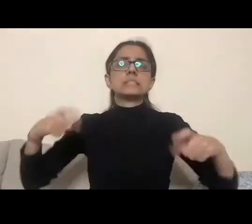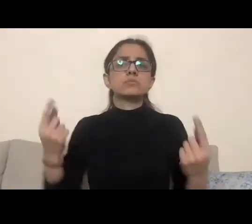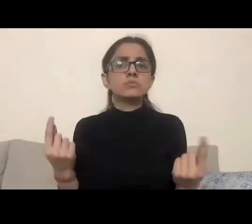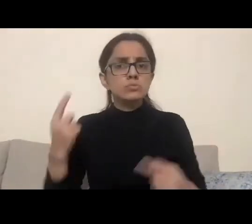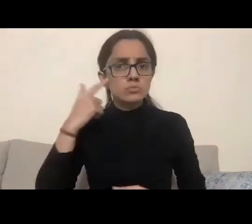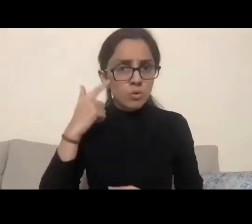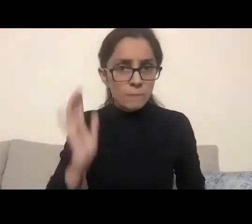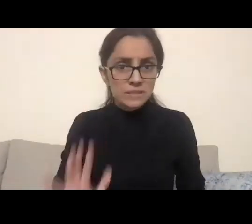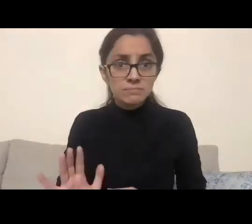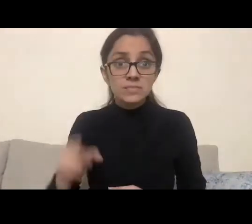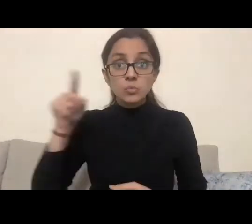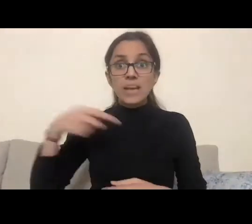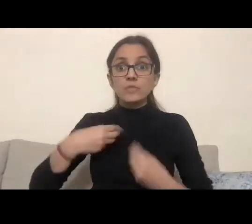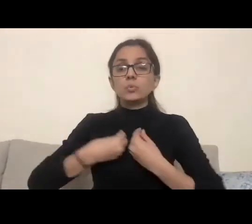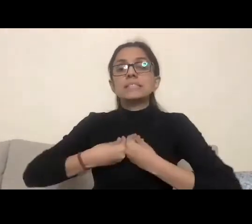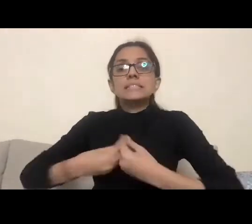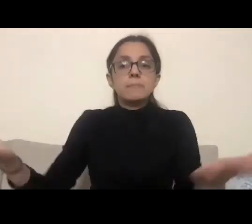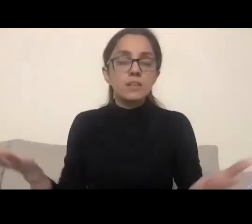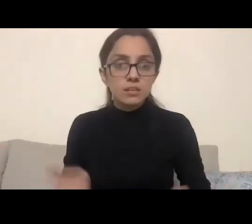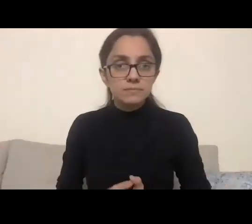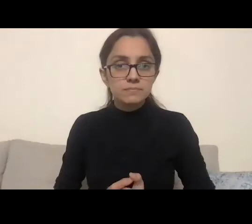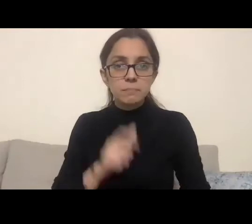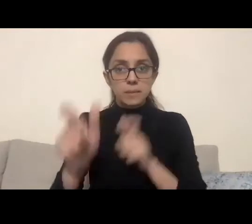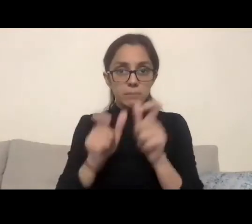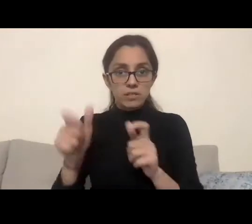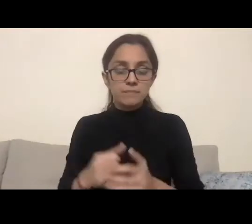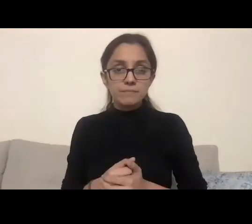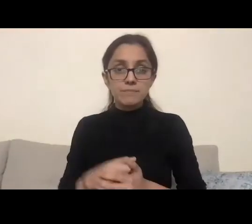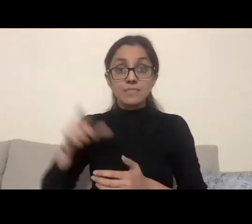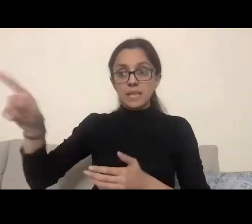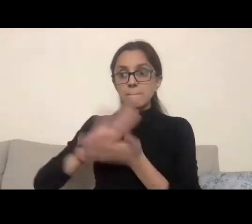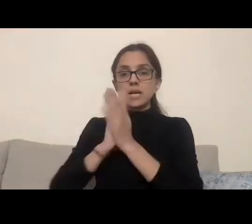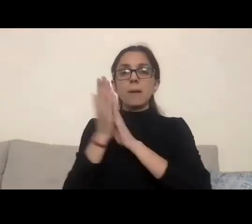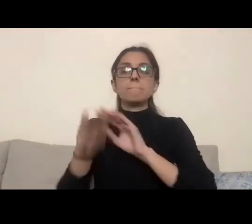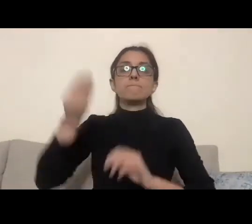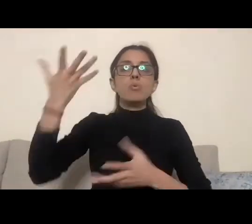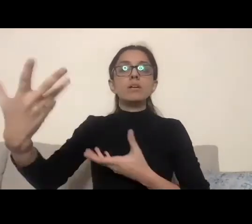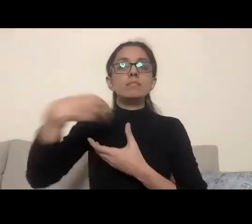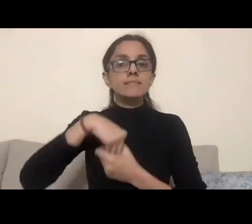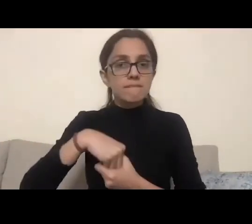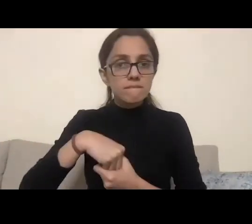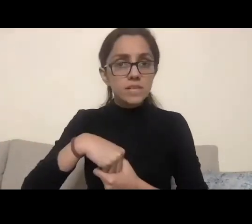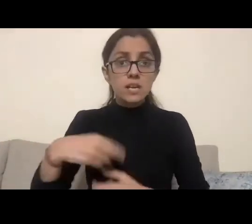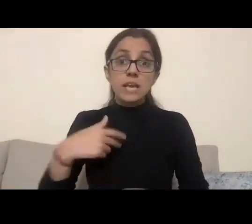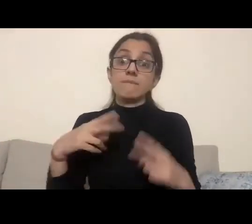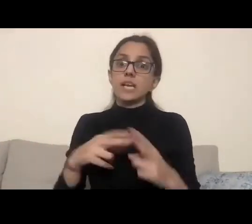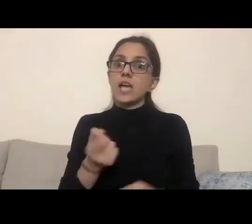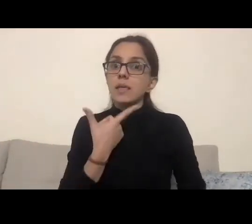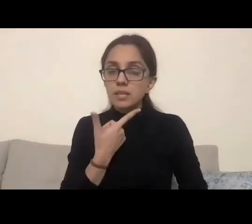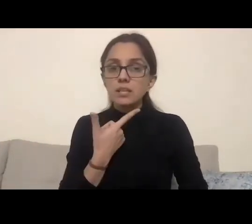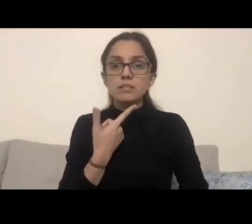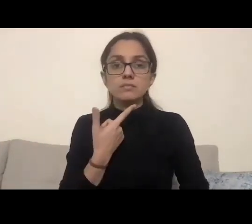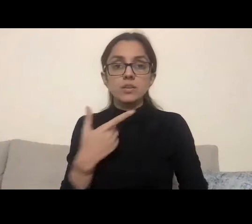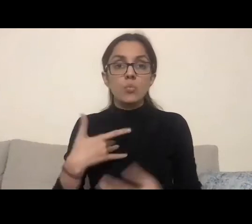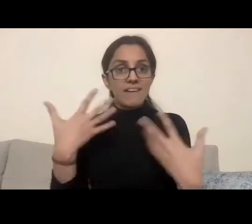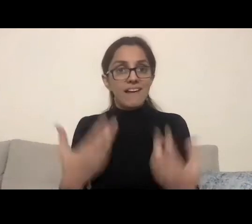we need to disseminate to the public so that they become more inclusive. And I'm extremely happy that we are